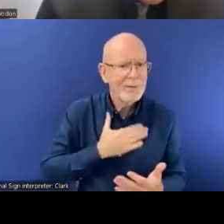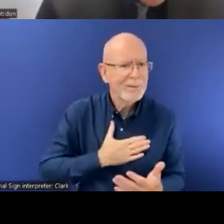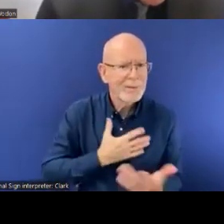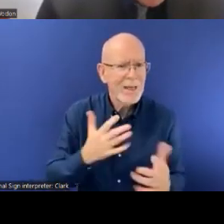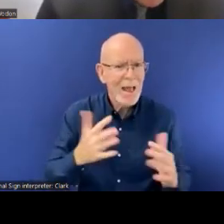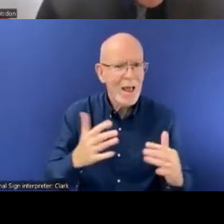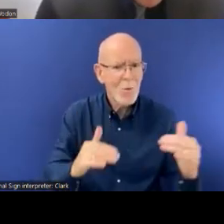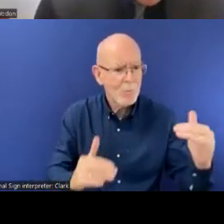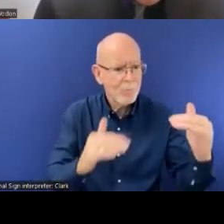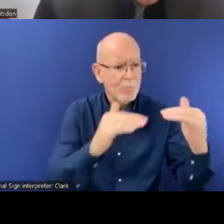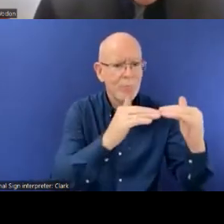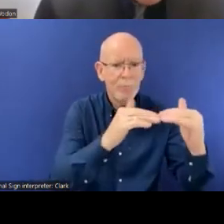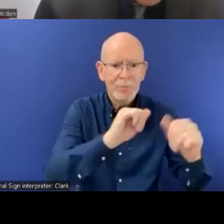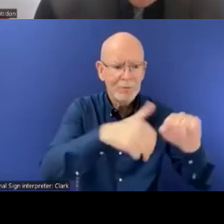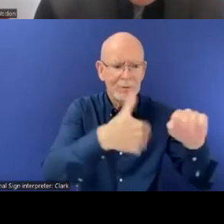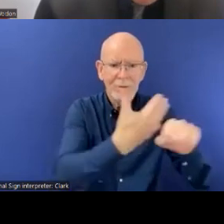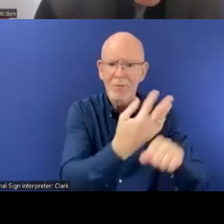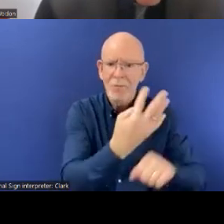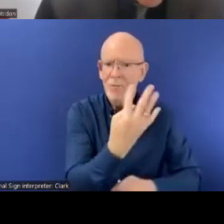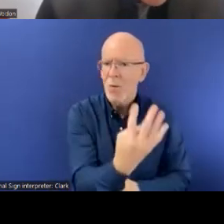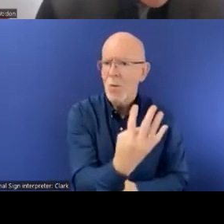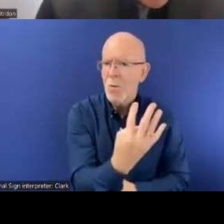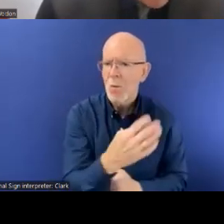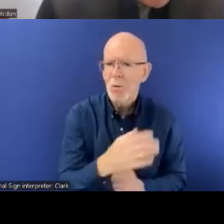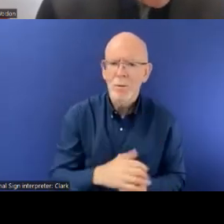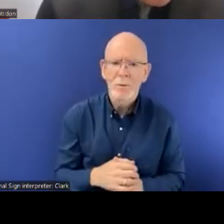low-income countries have access to school eye health